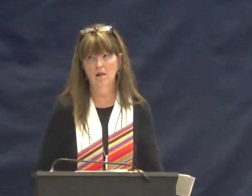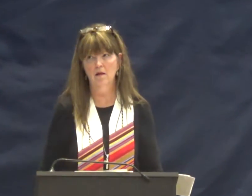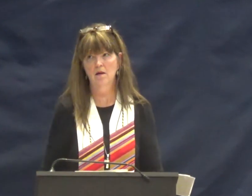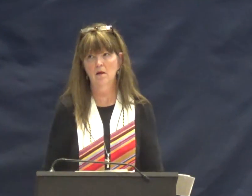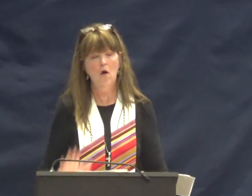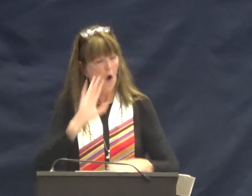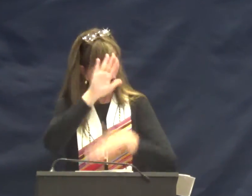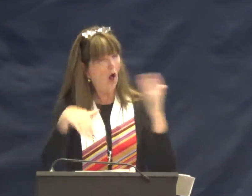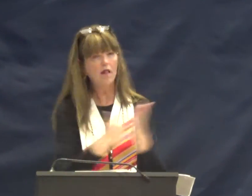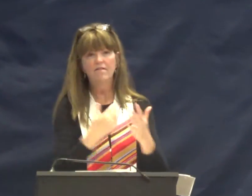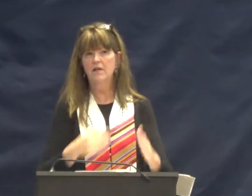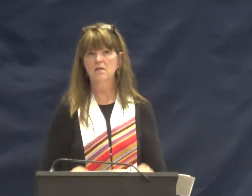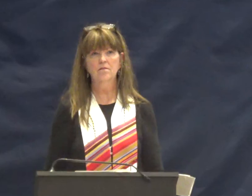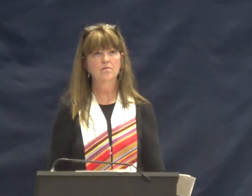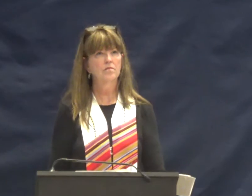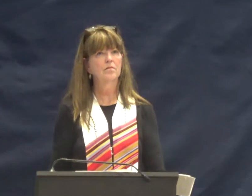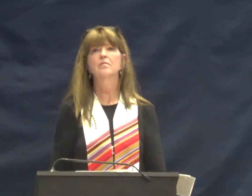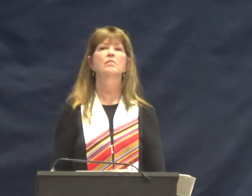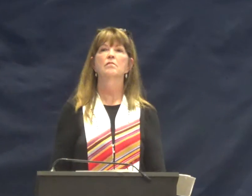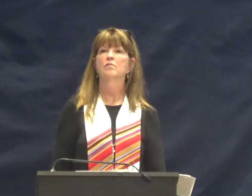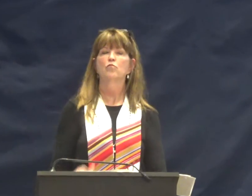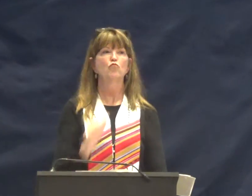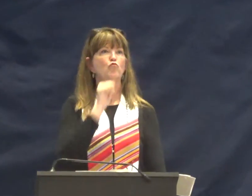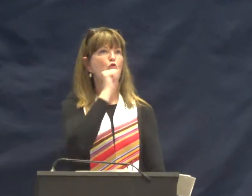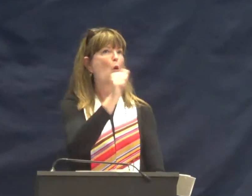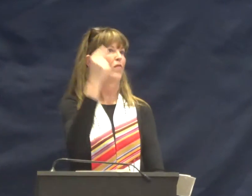other people. All of it, and all of us.